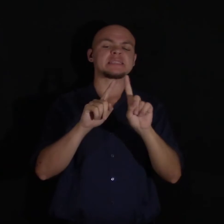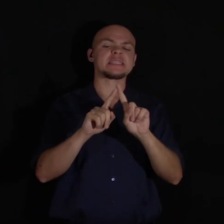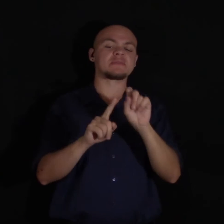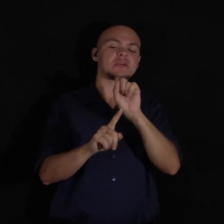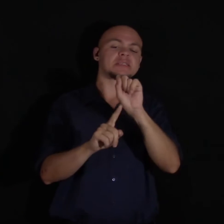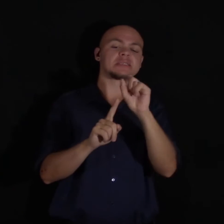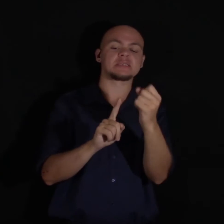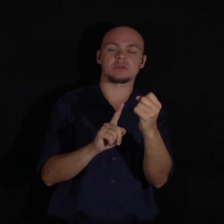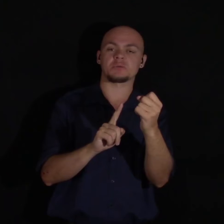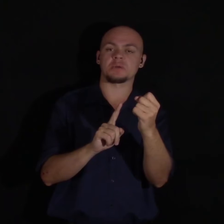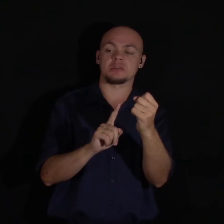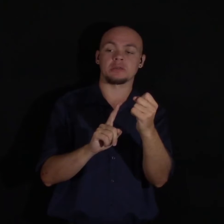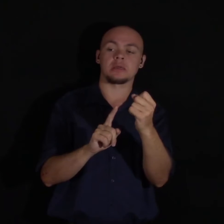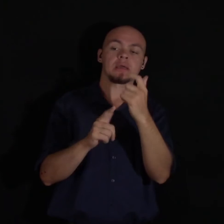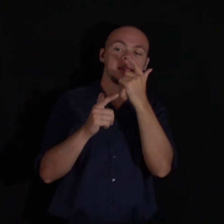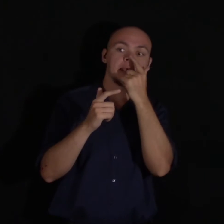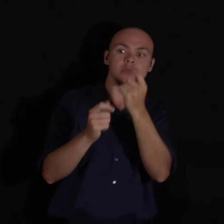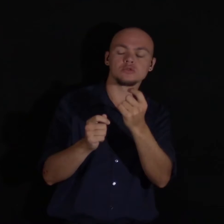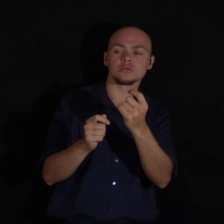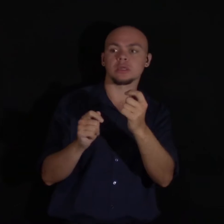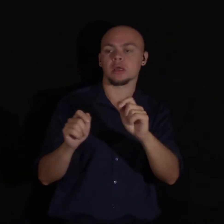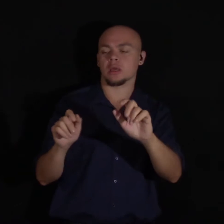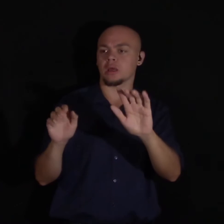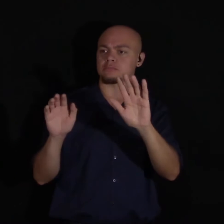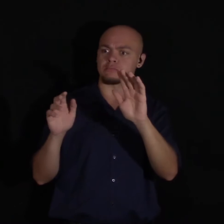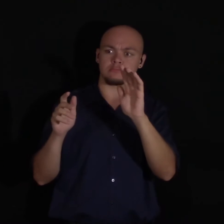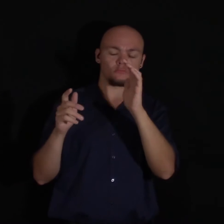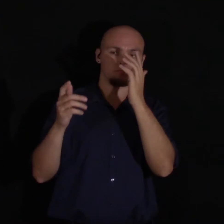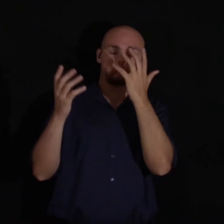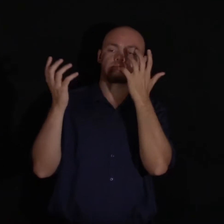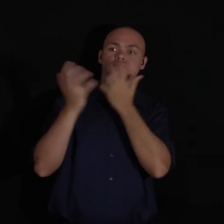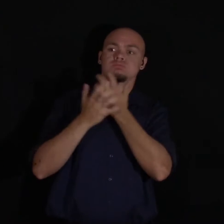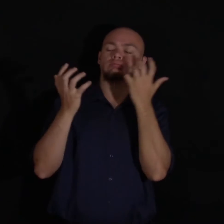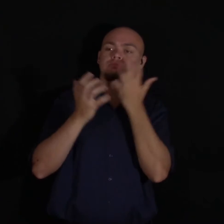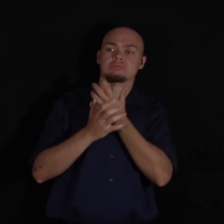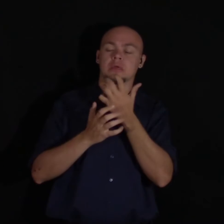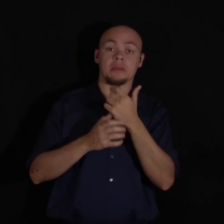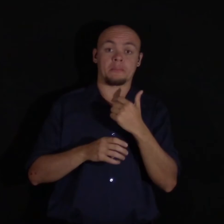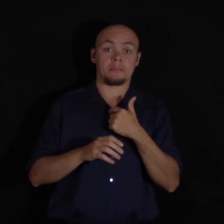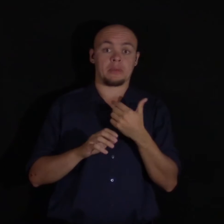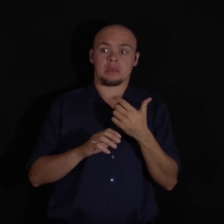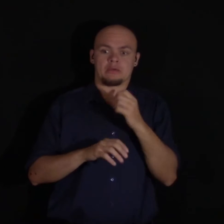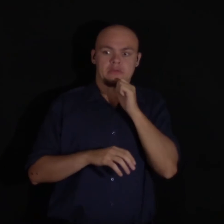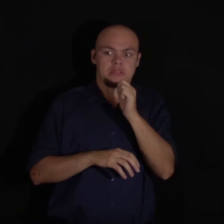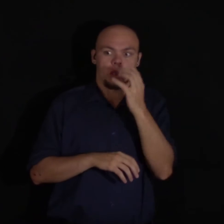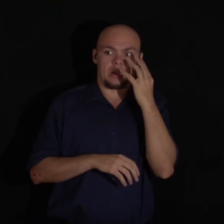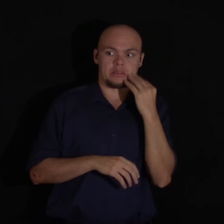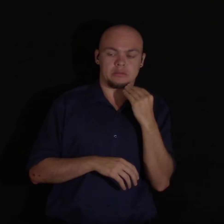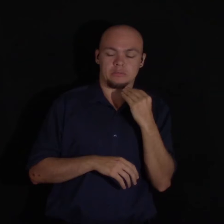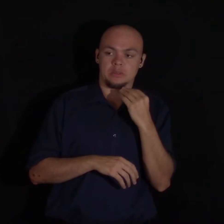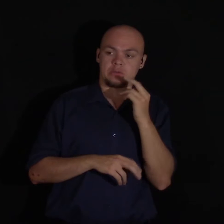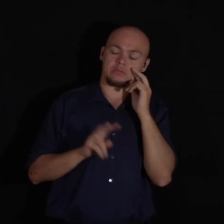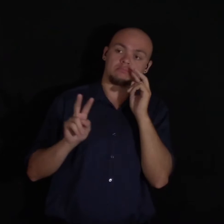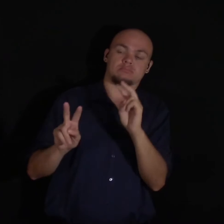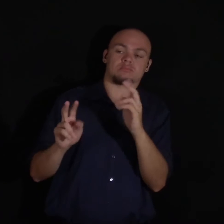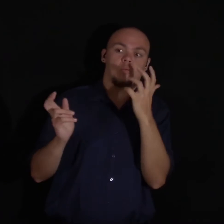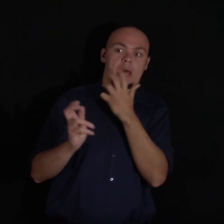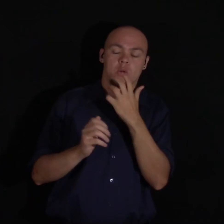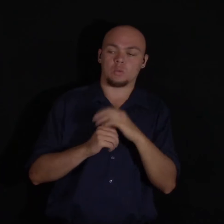each interesting and wonderful to one so utterly inexperienced as I was. The name of the